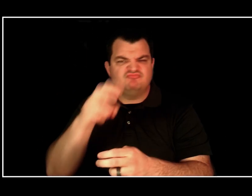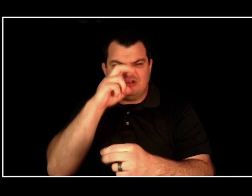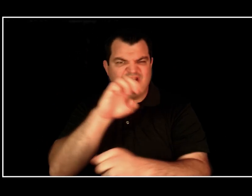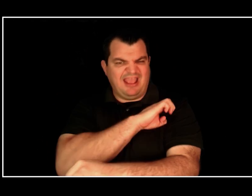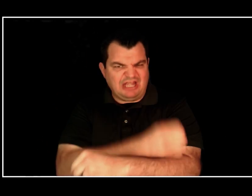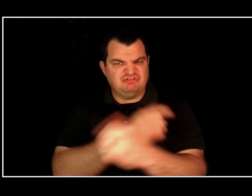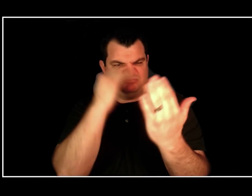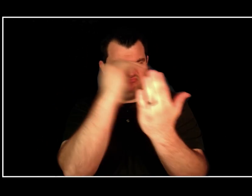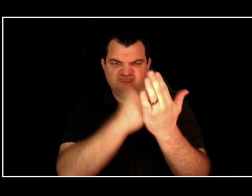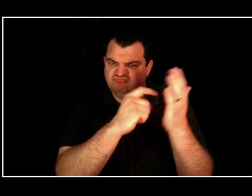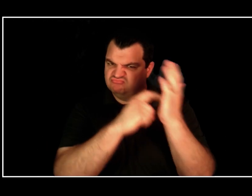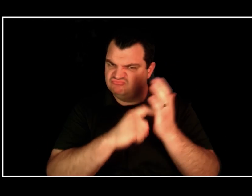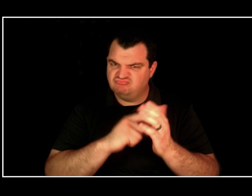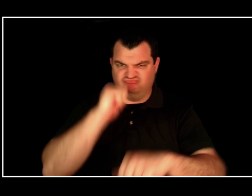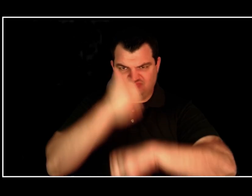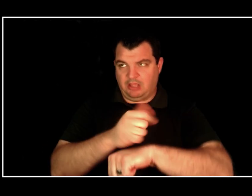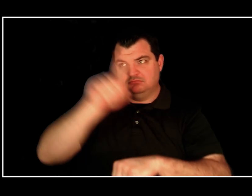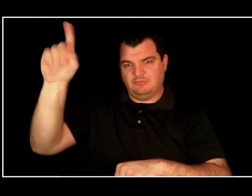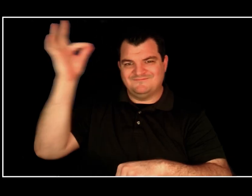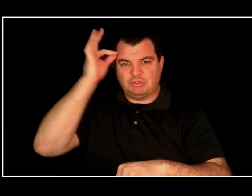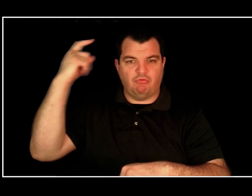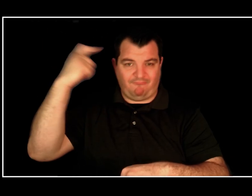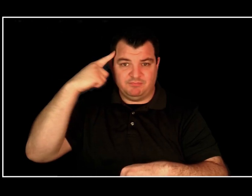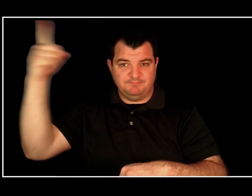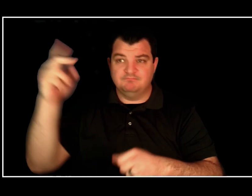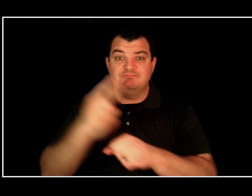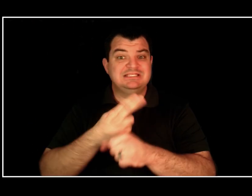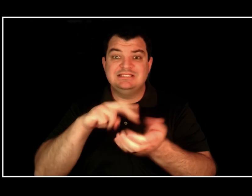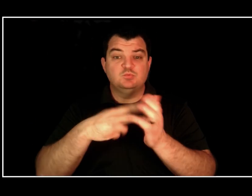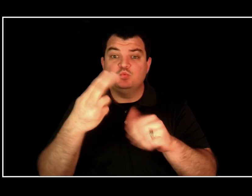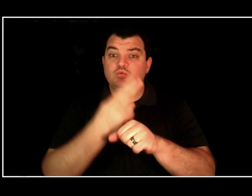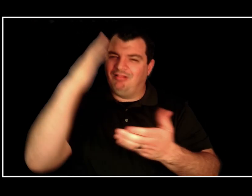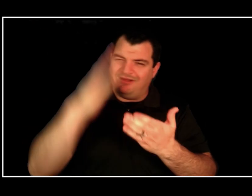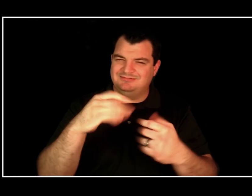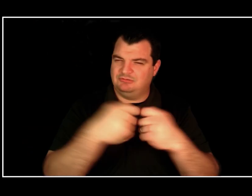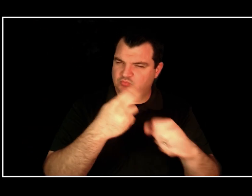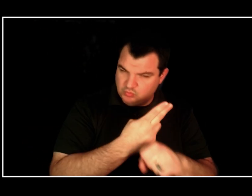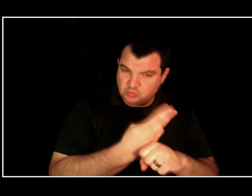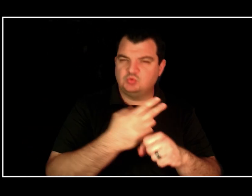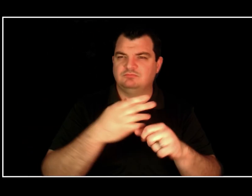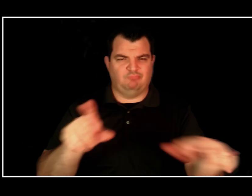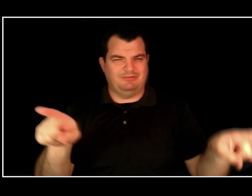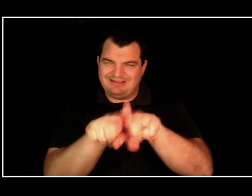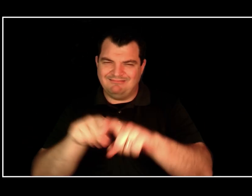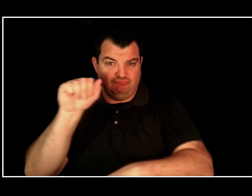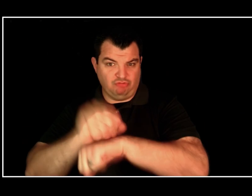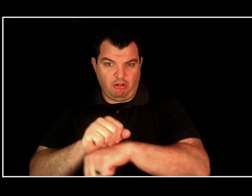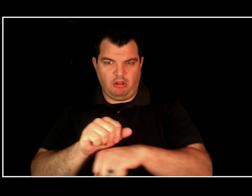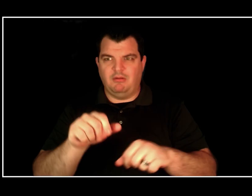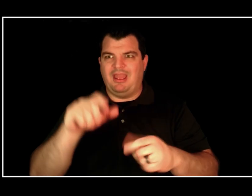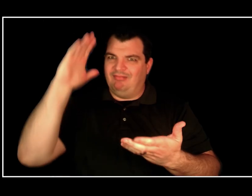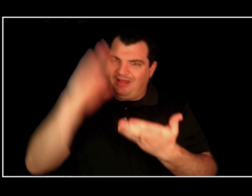energy efficiency guidelines set by the federal government. They use less electricity to do the same job, which means